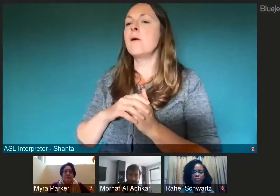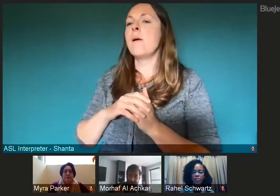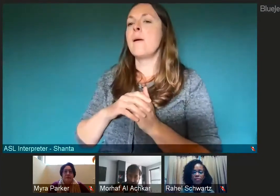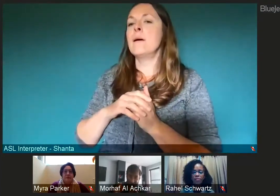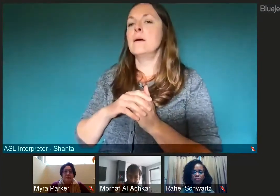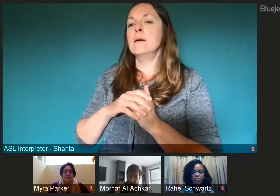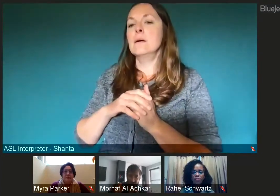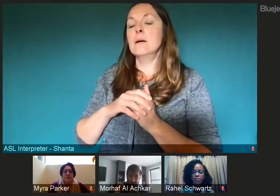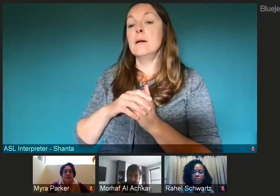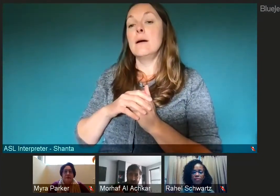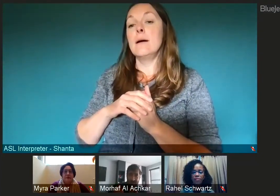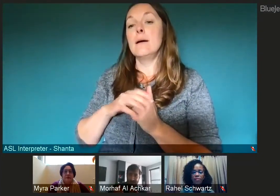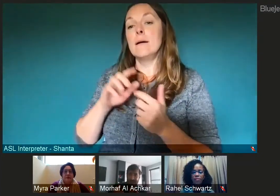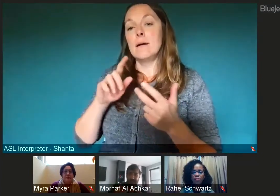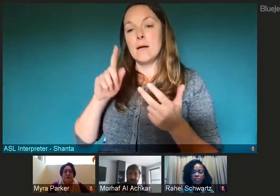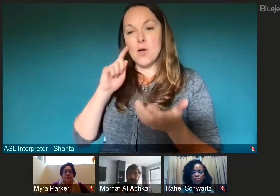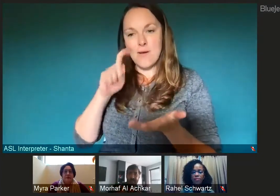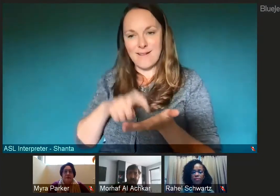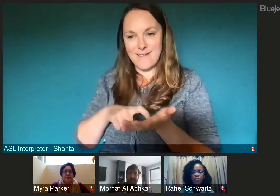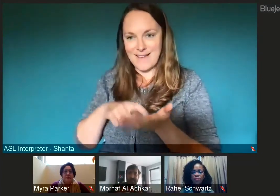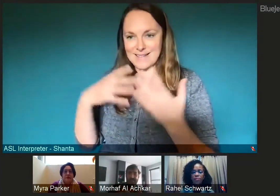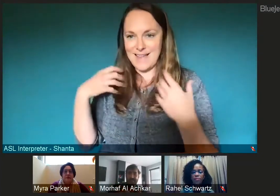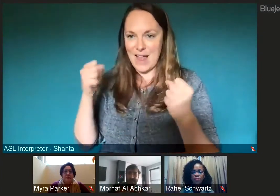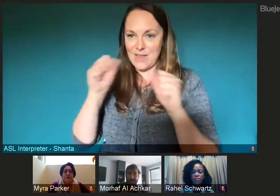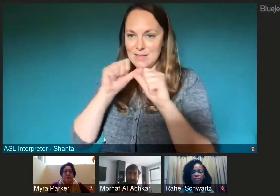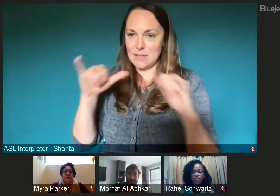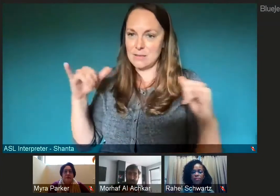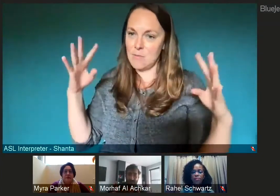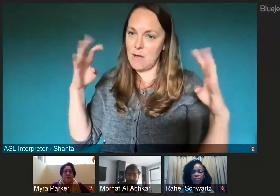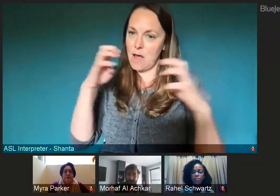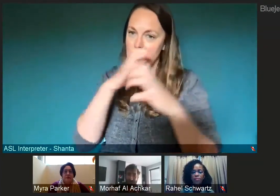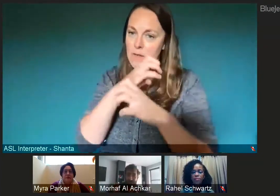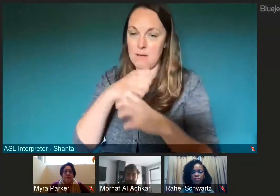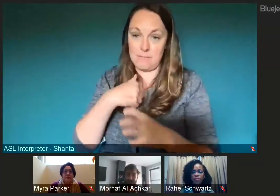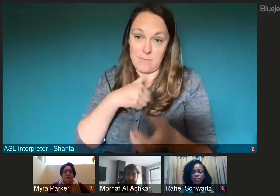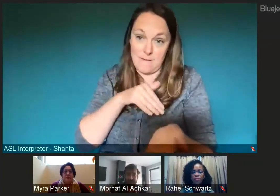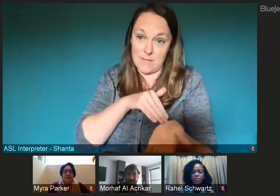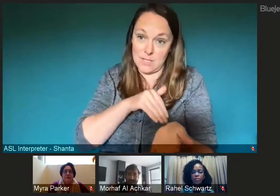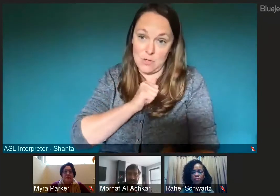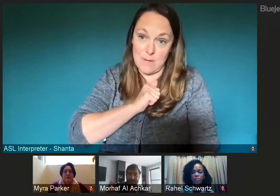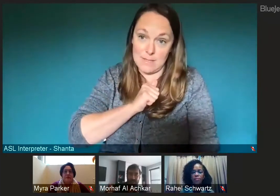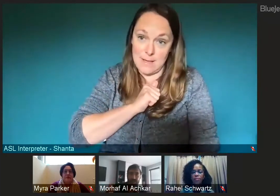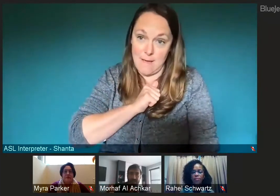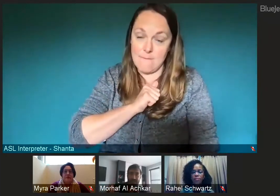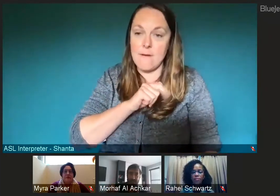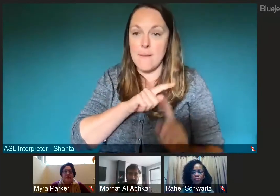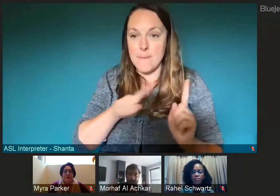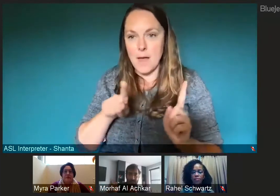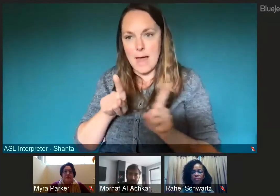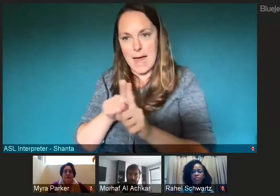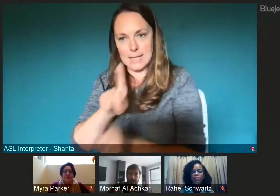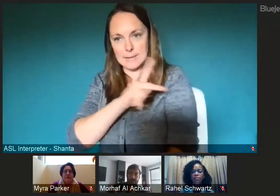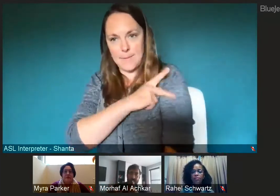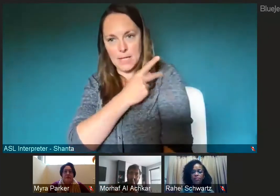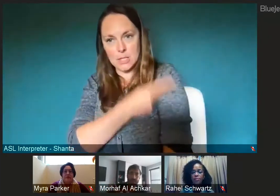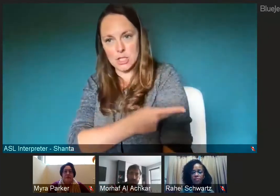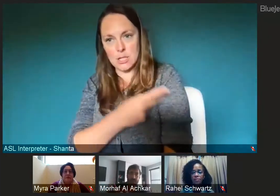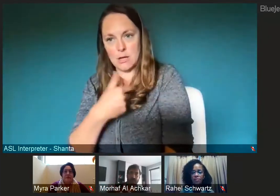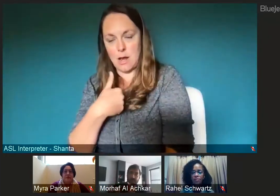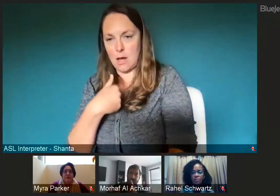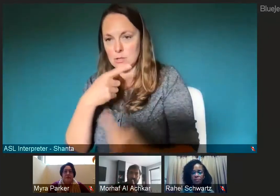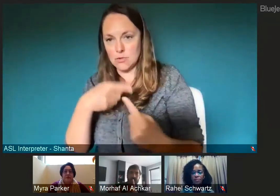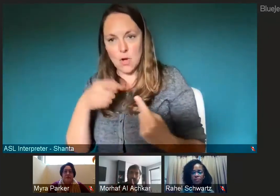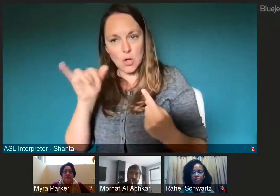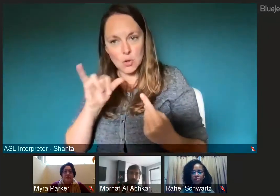health system is ultra complex, and I'm speaking here as a physician myself, but when I am a patient, I struggle myself to make that appointment, to keep